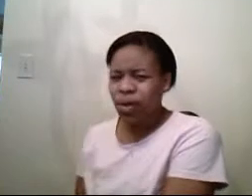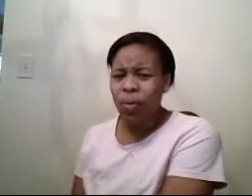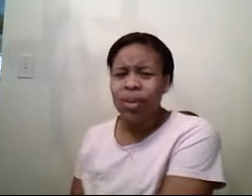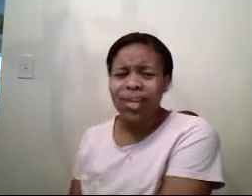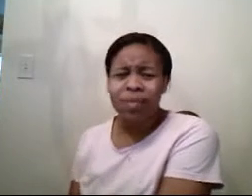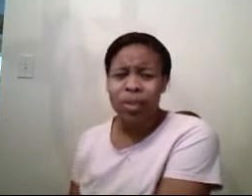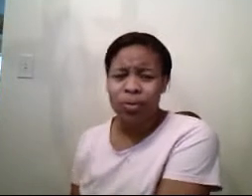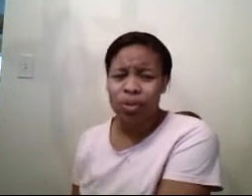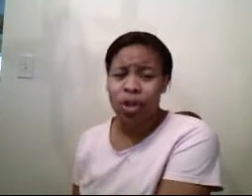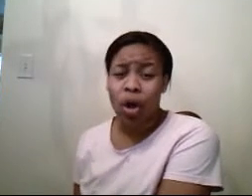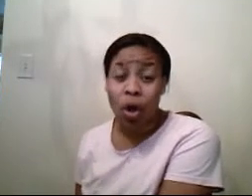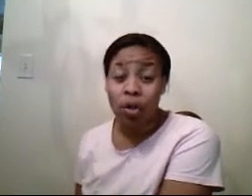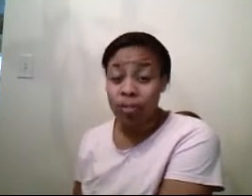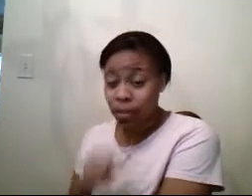One thing he mentioned was the hull.